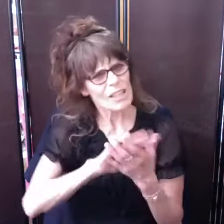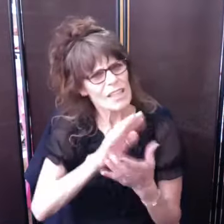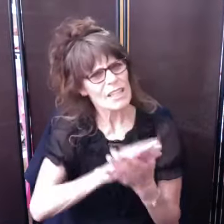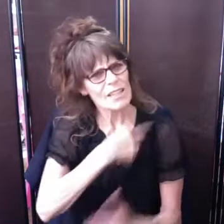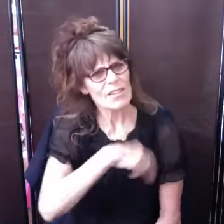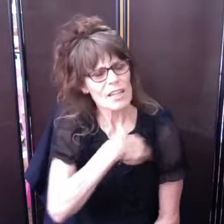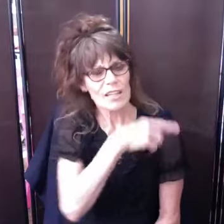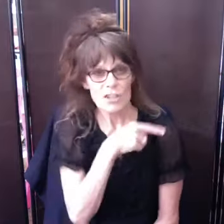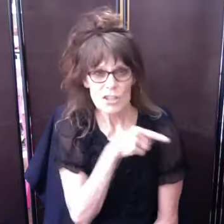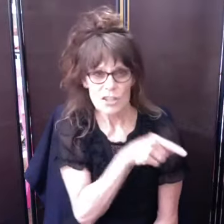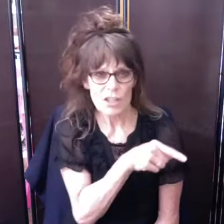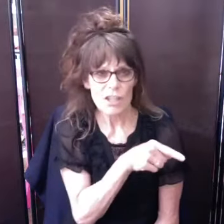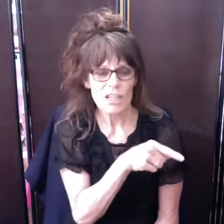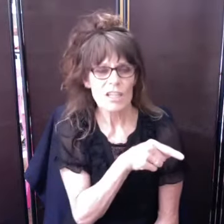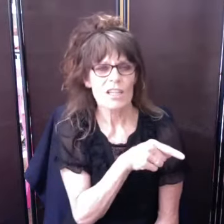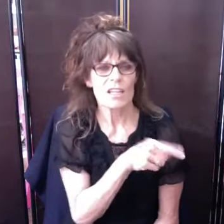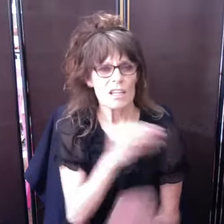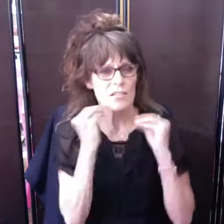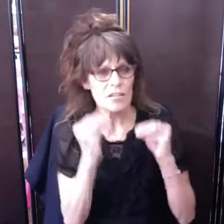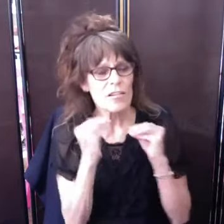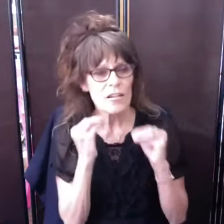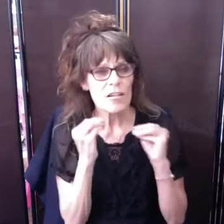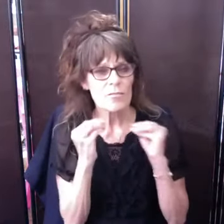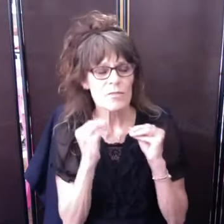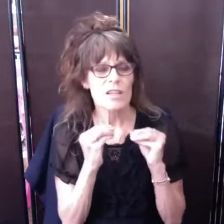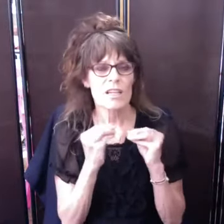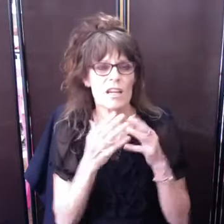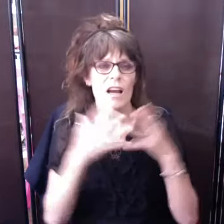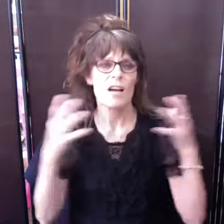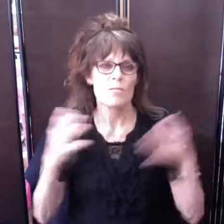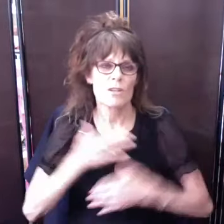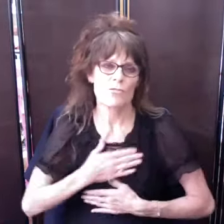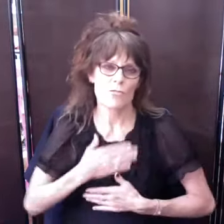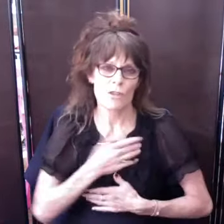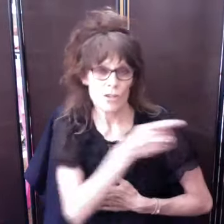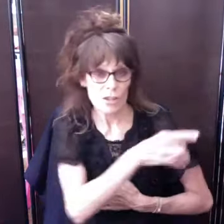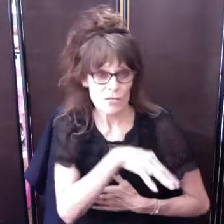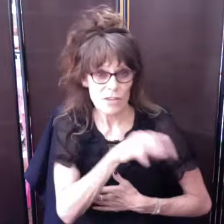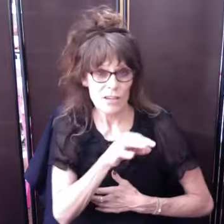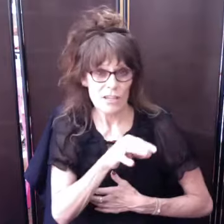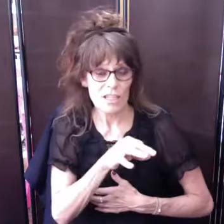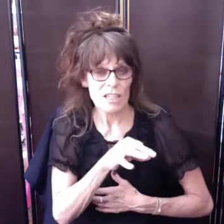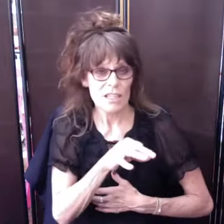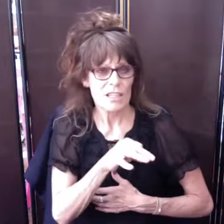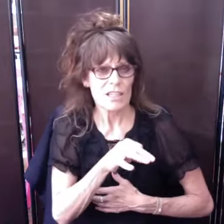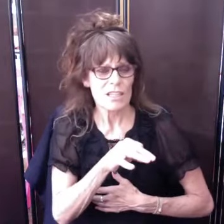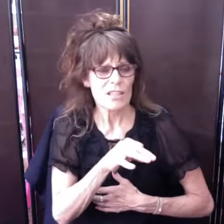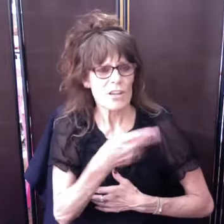ability to impart to her little boy how much joy she found in surrender power that was greater than her. And